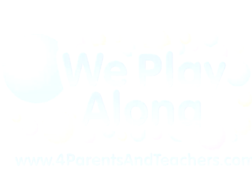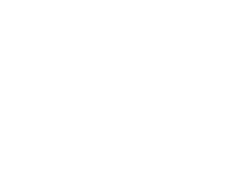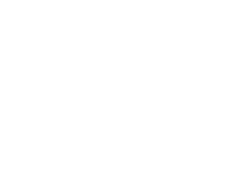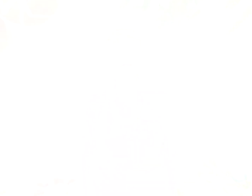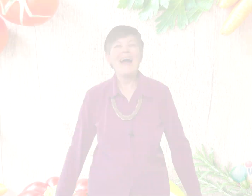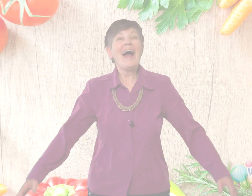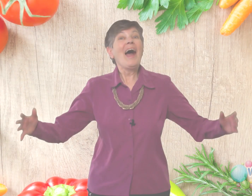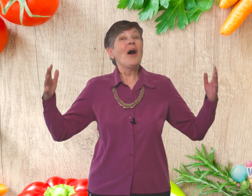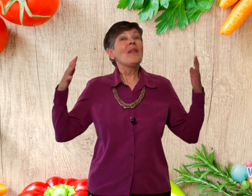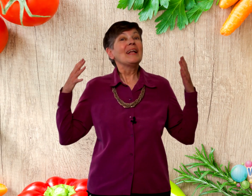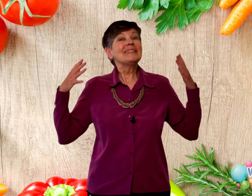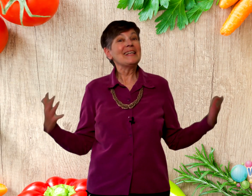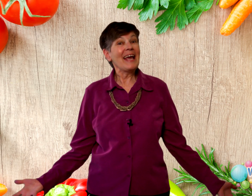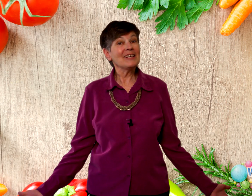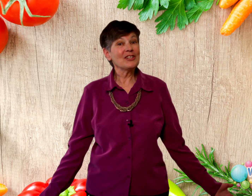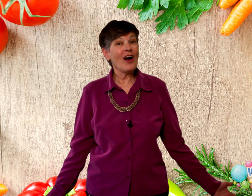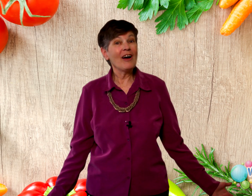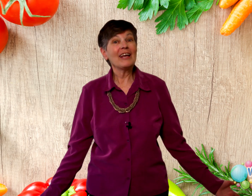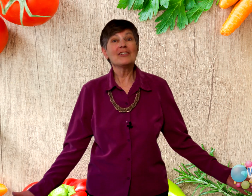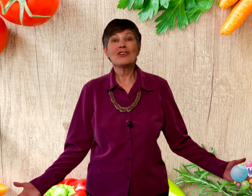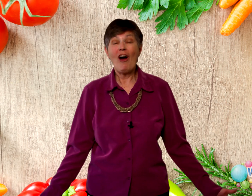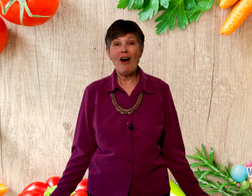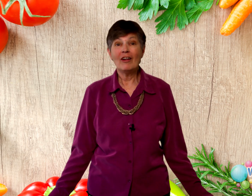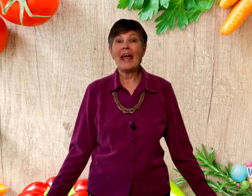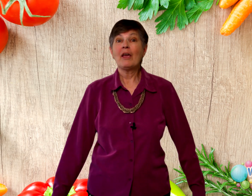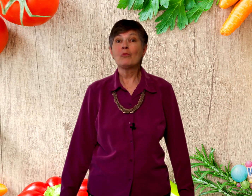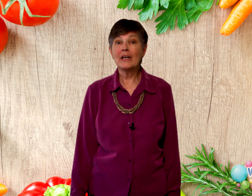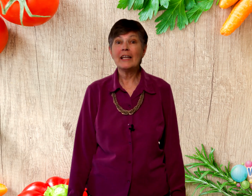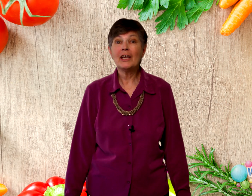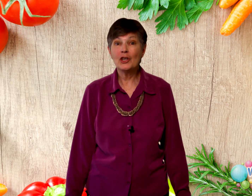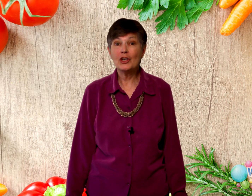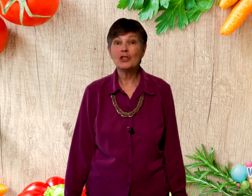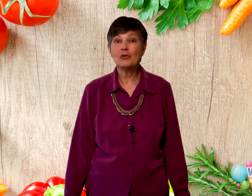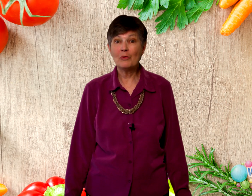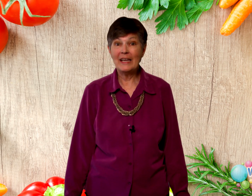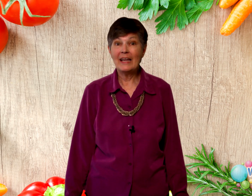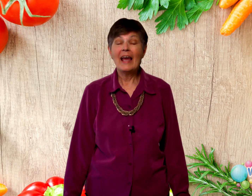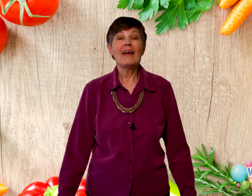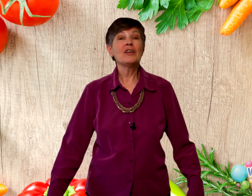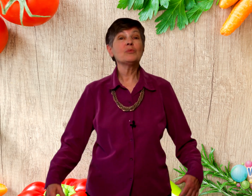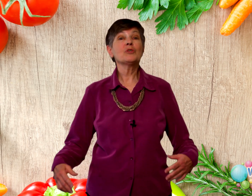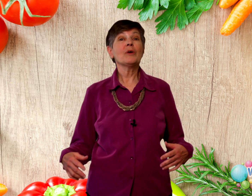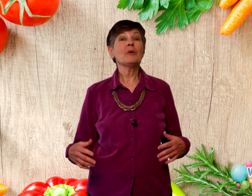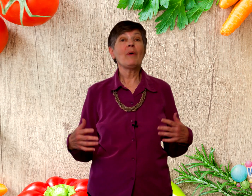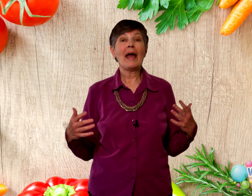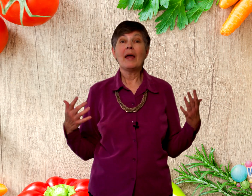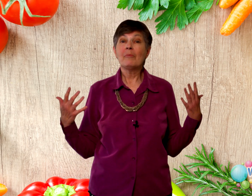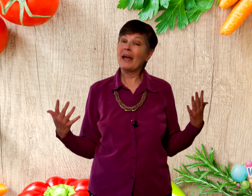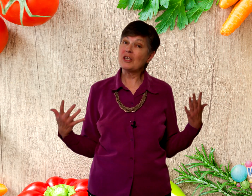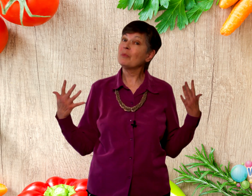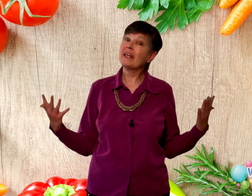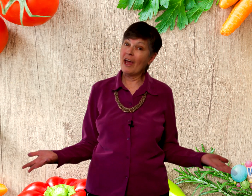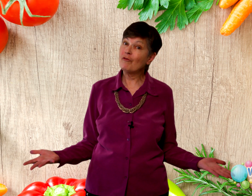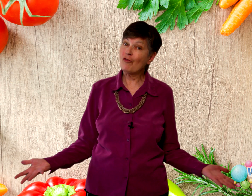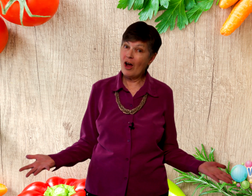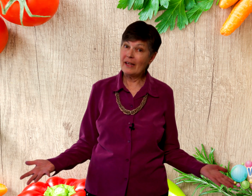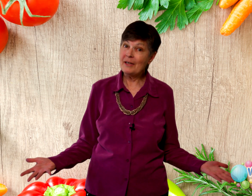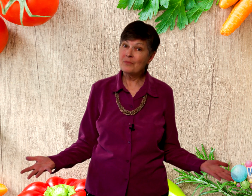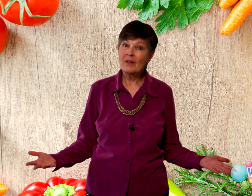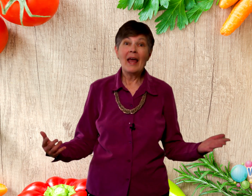too. Today's song is called A Really Good Treat, and this was written by my husband Ken Frawley,